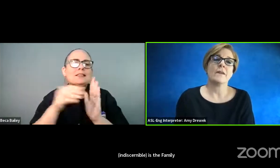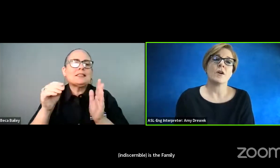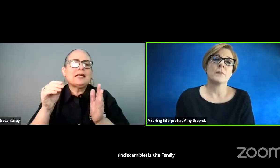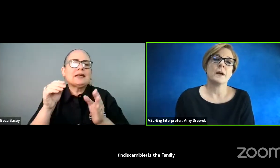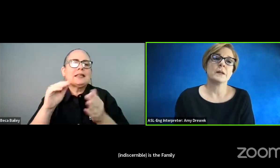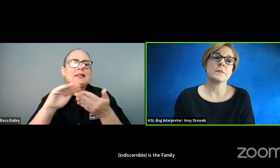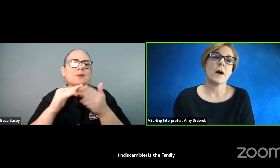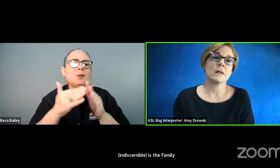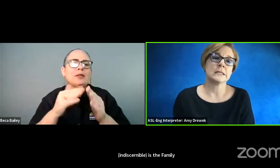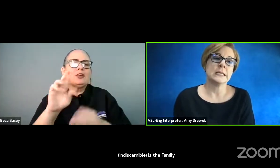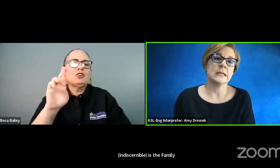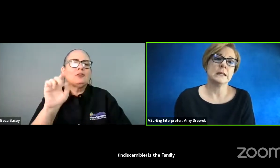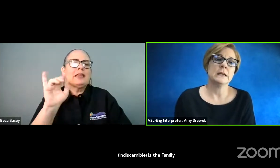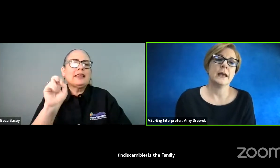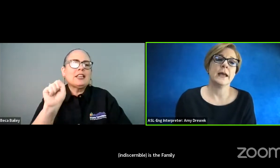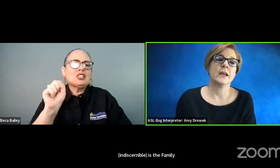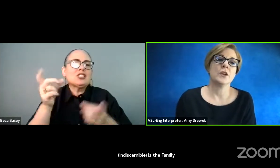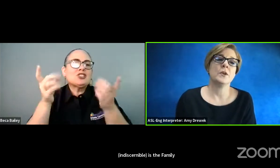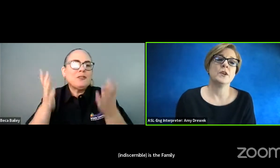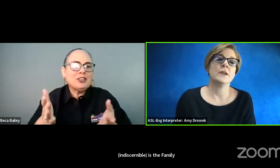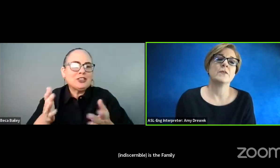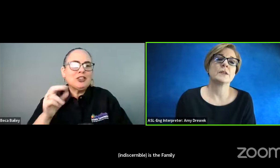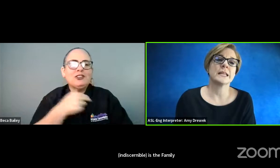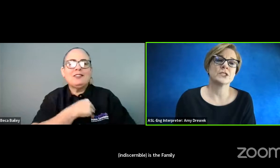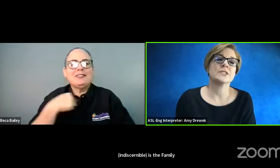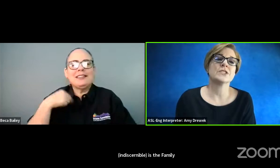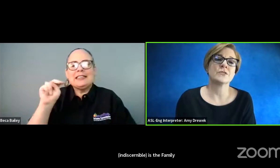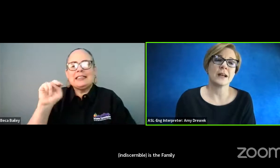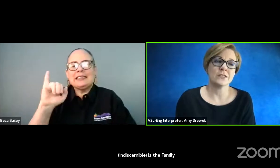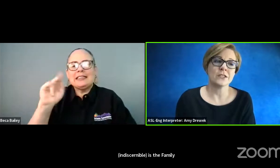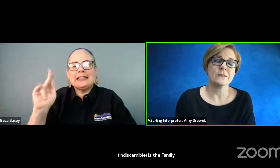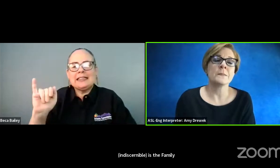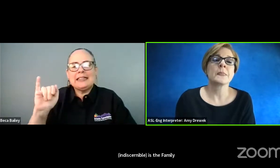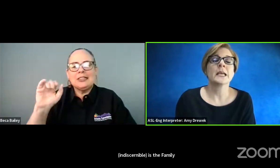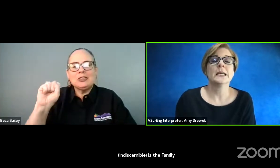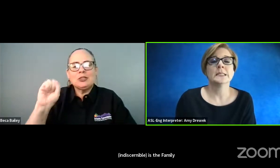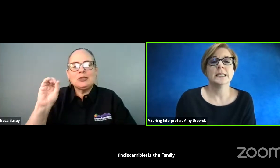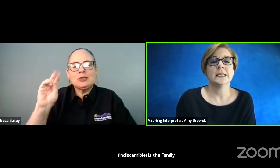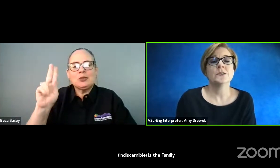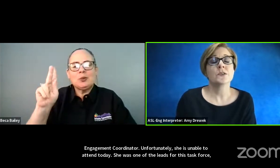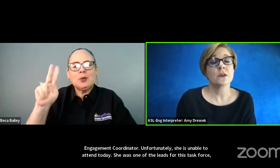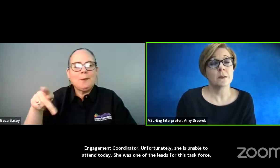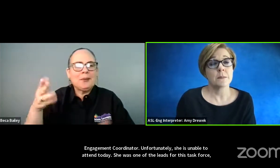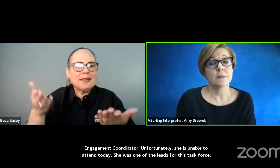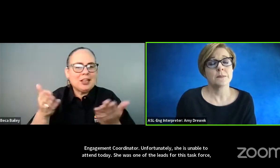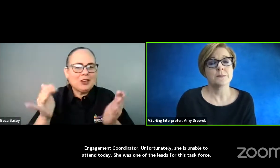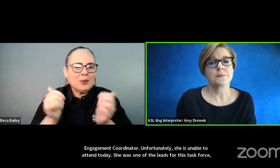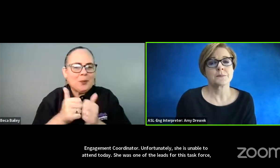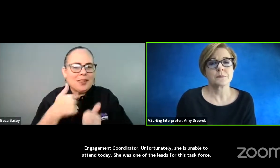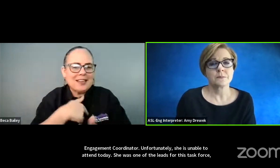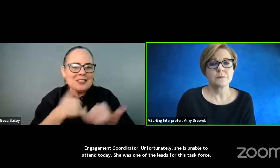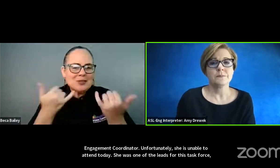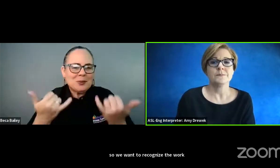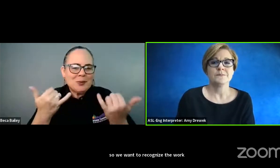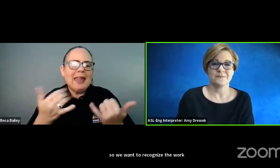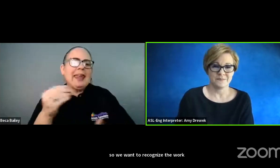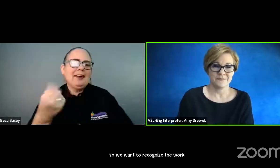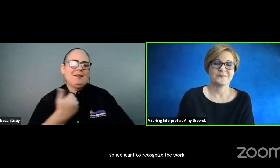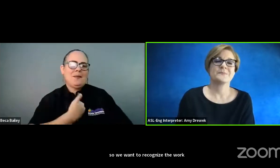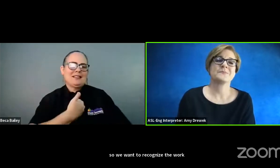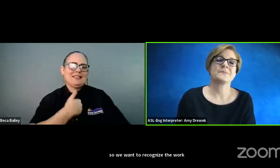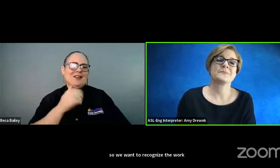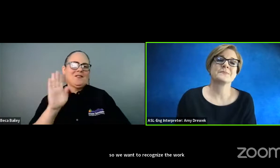also have our Public Policy and Community Relations Director, Nikki Sukup.